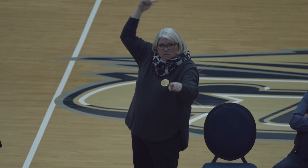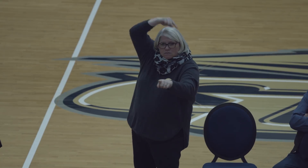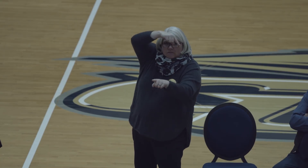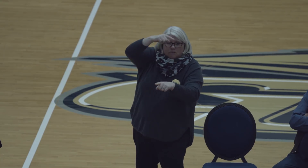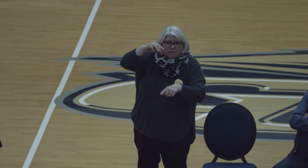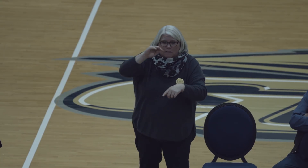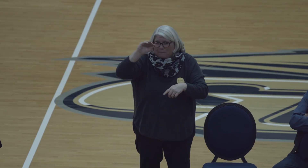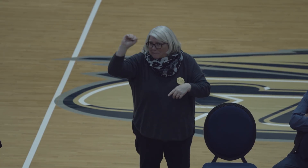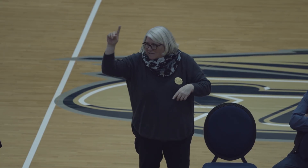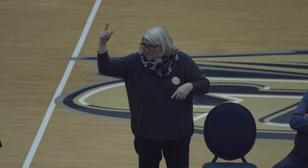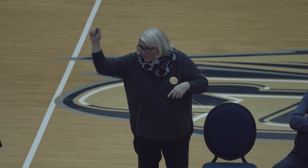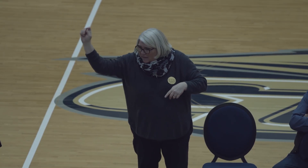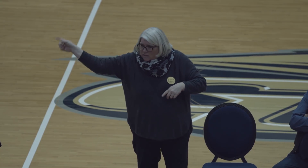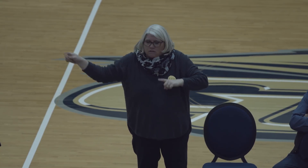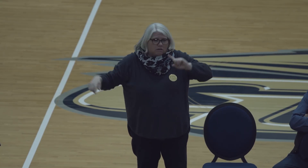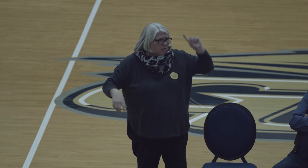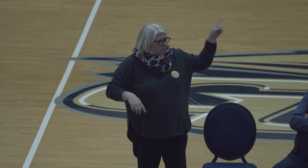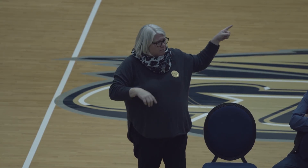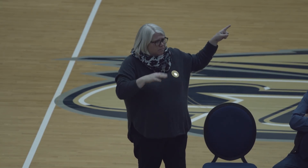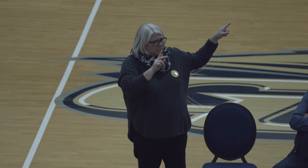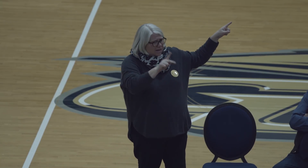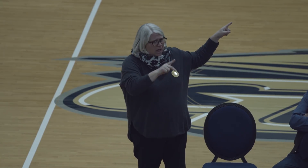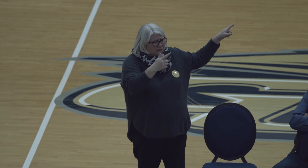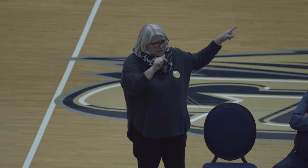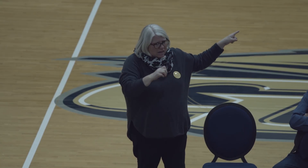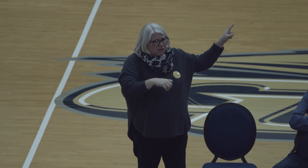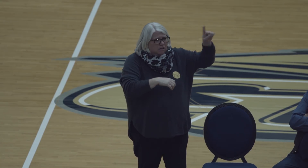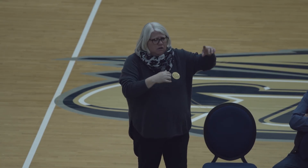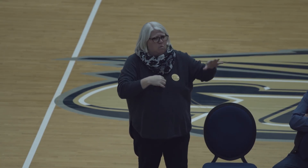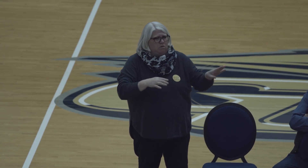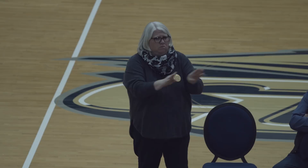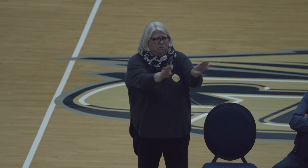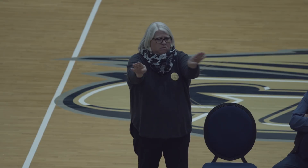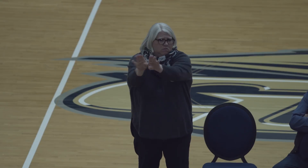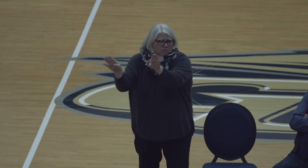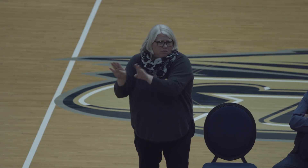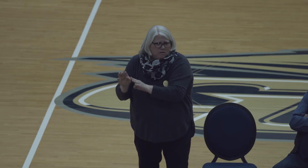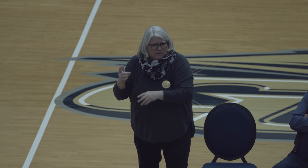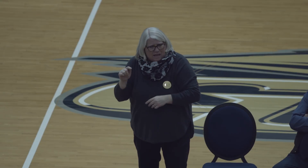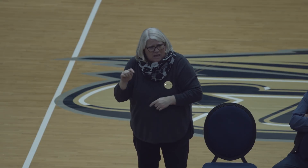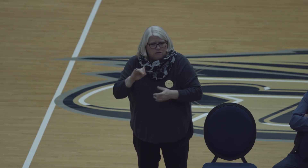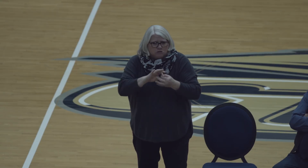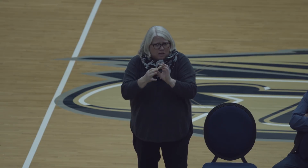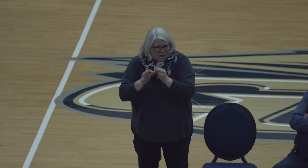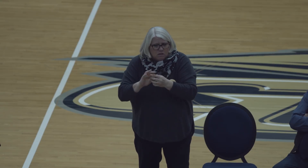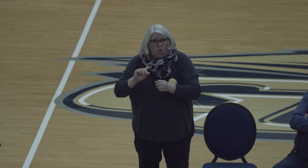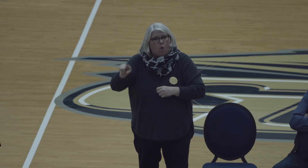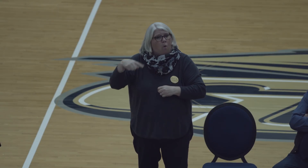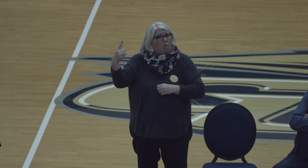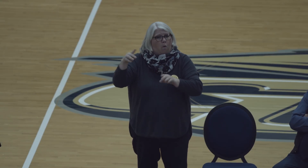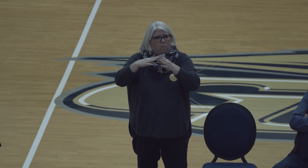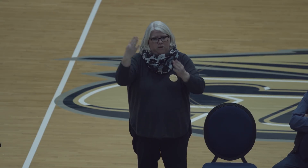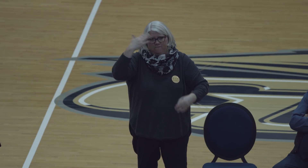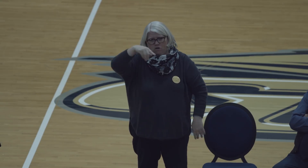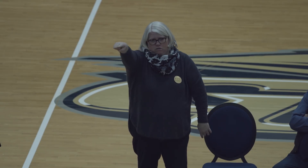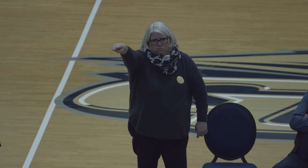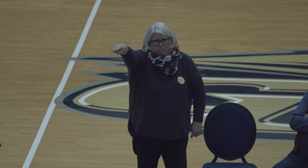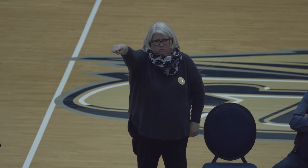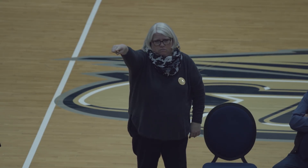had to secure each of the gates, the 6th Street Gate, the Kendall Gate, and so forth. We closed all of them, chained them. The only